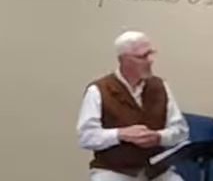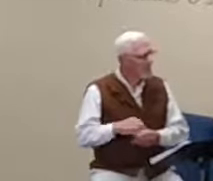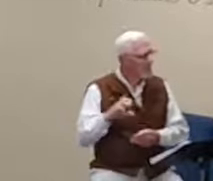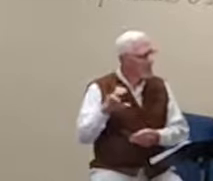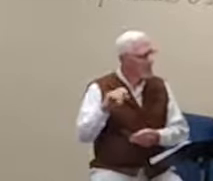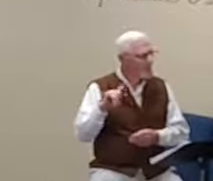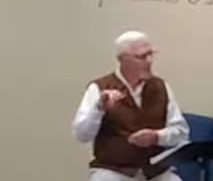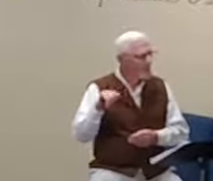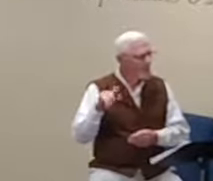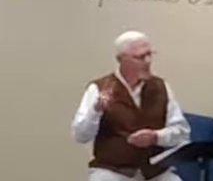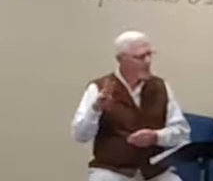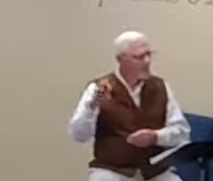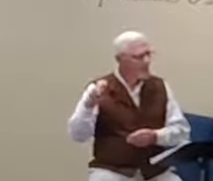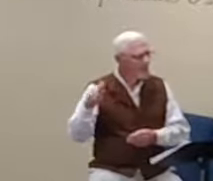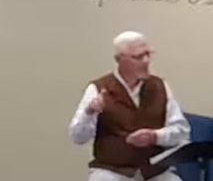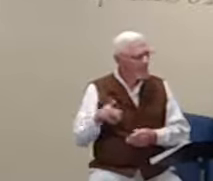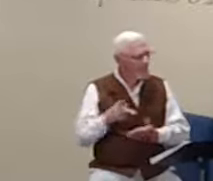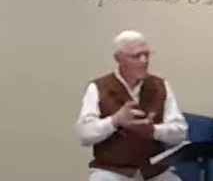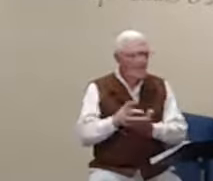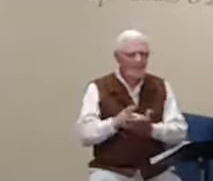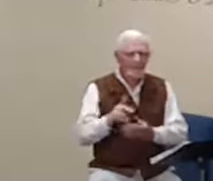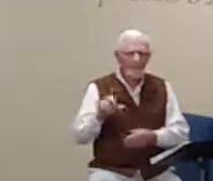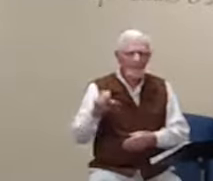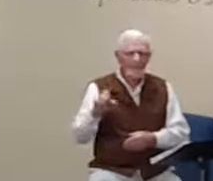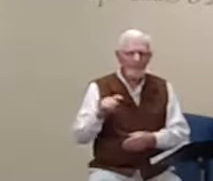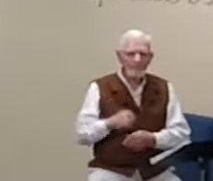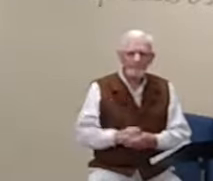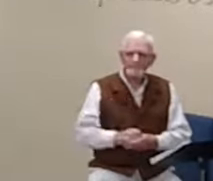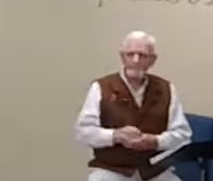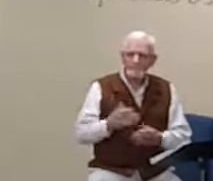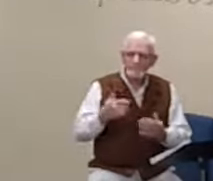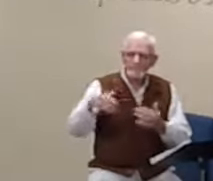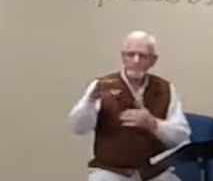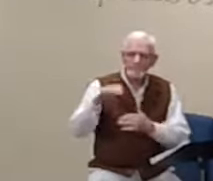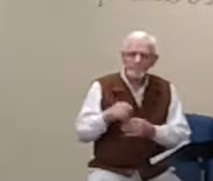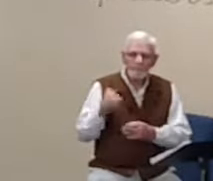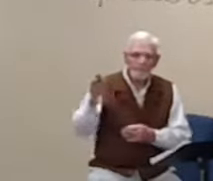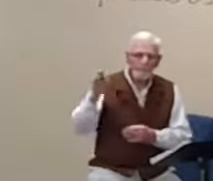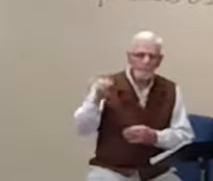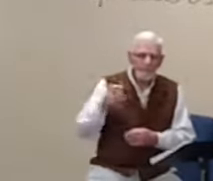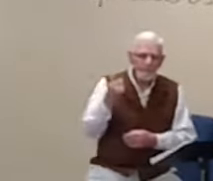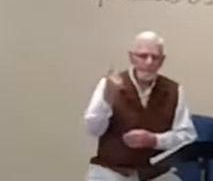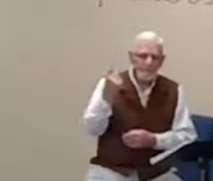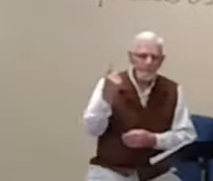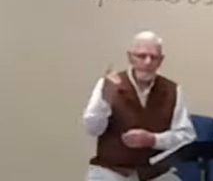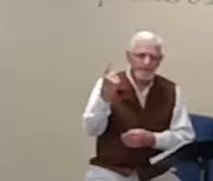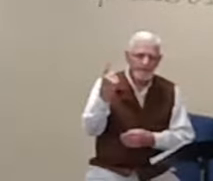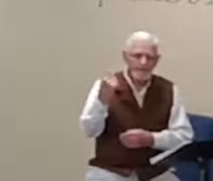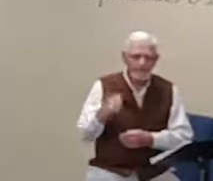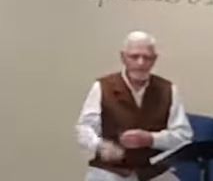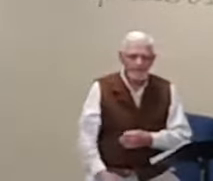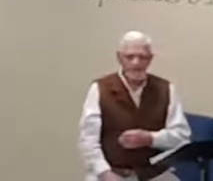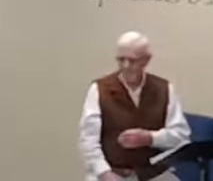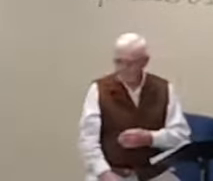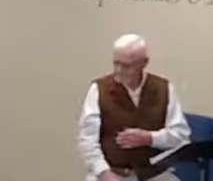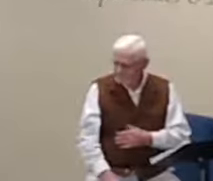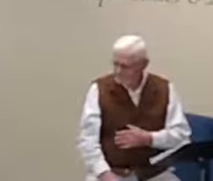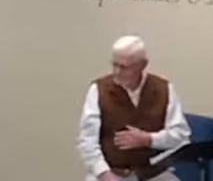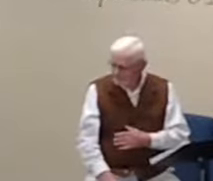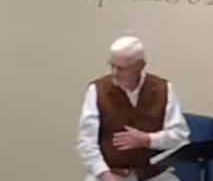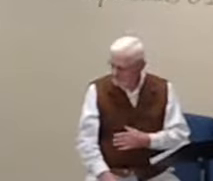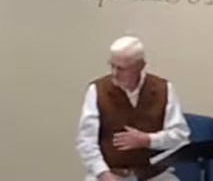lot and then head on over. So, and that's at 1 o'clock, right? One.